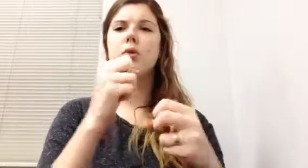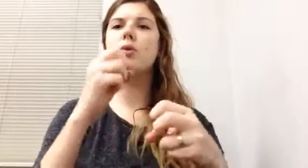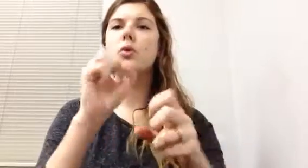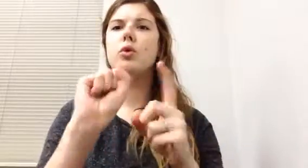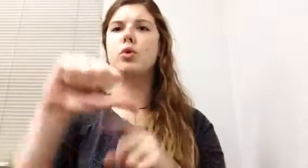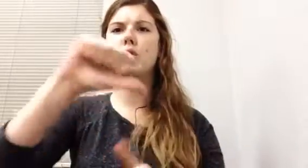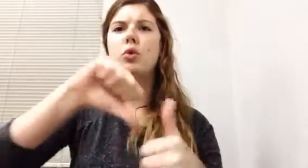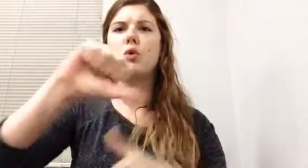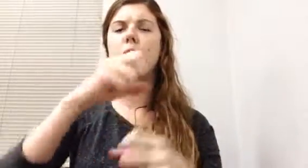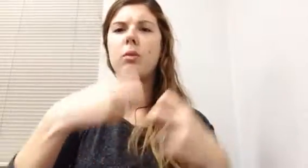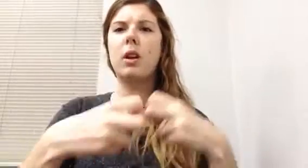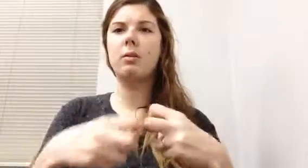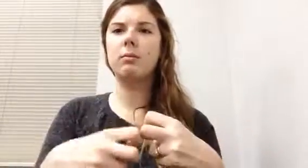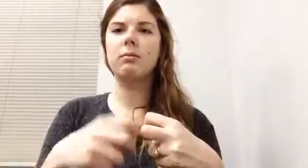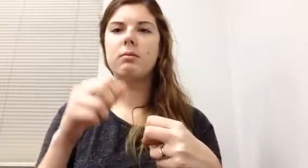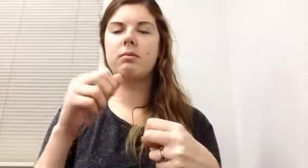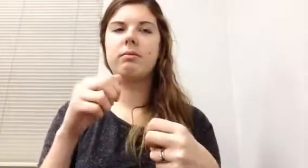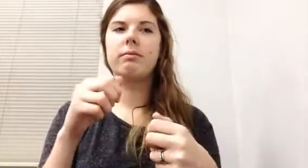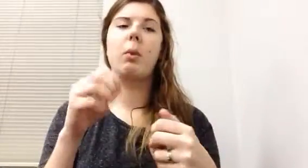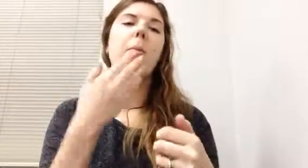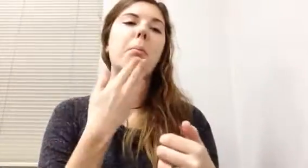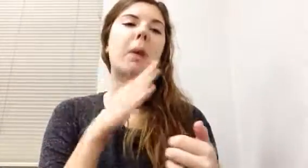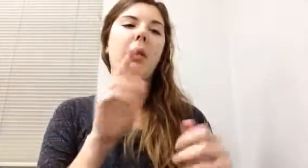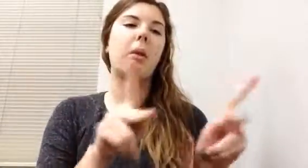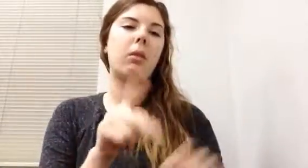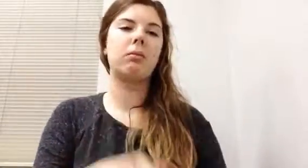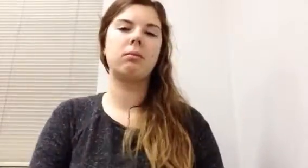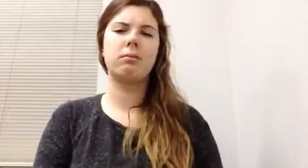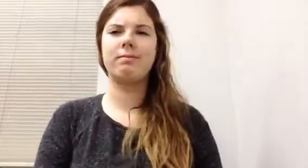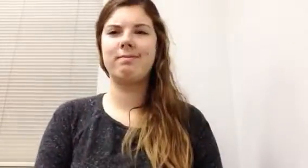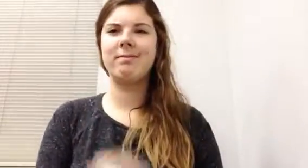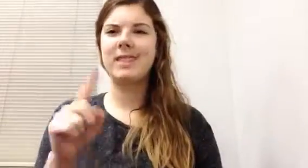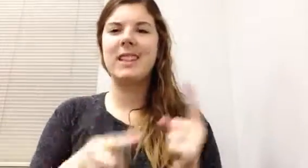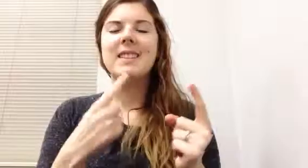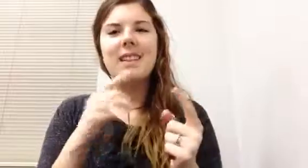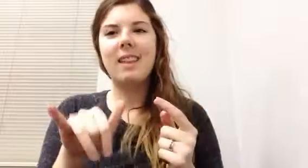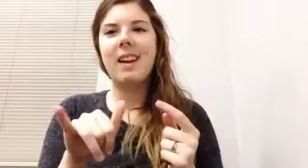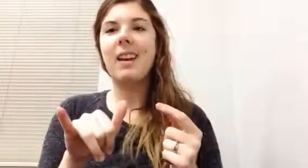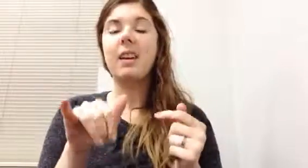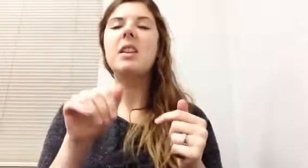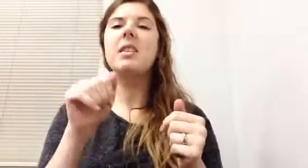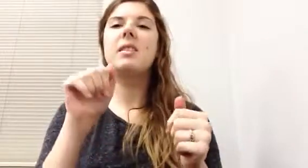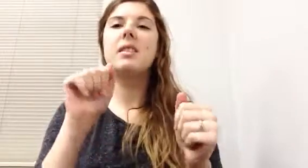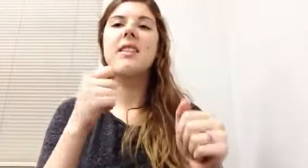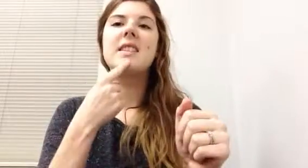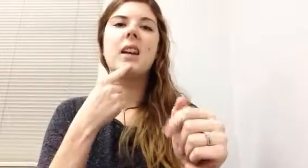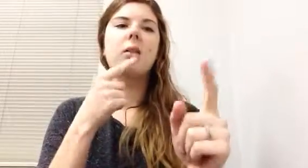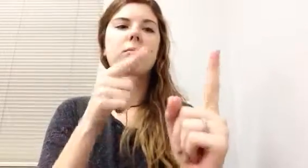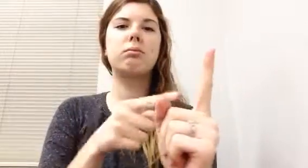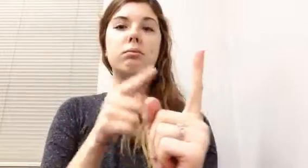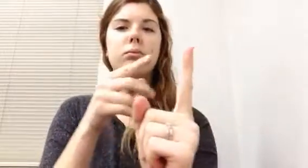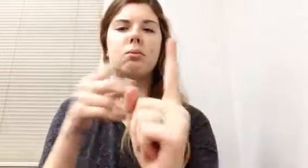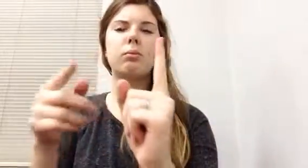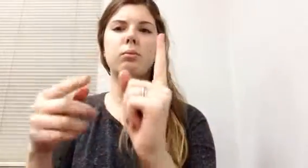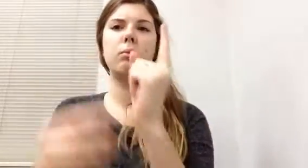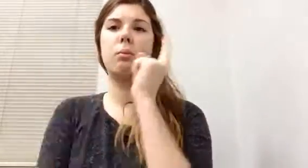You could say somebody's poor because they're lazy. But when you have like a whole section of society that's poor, it's really hard to say that you